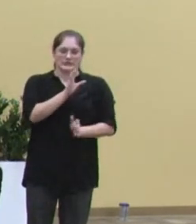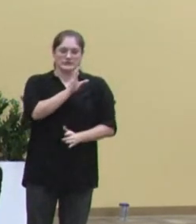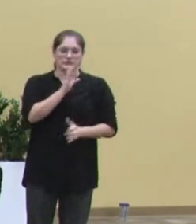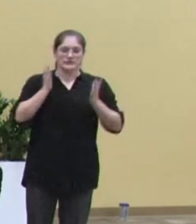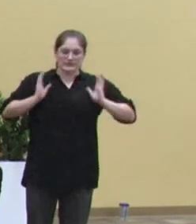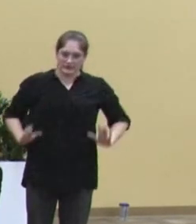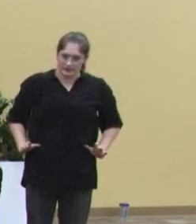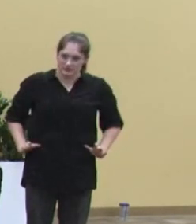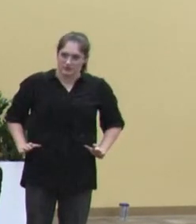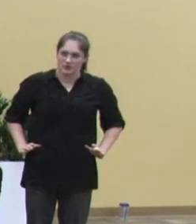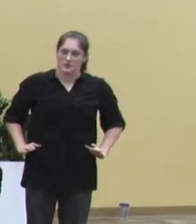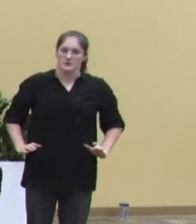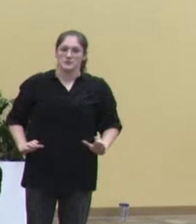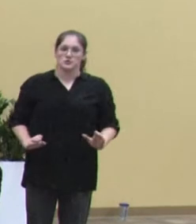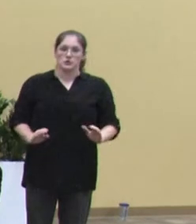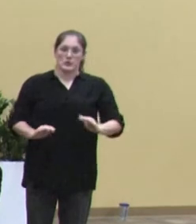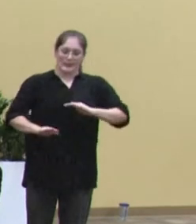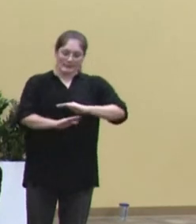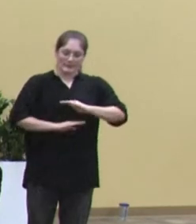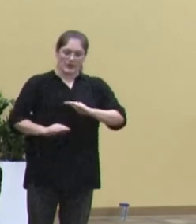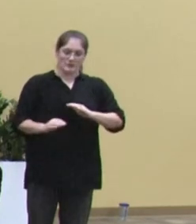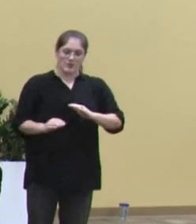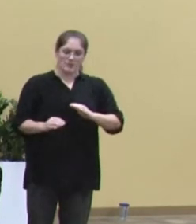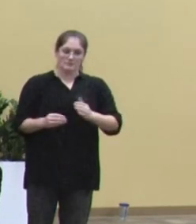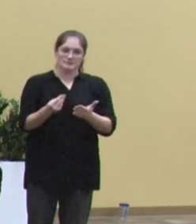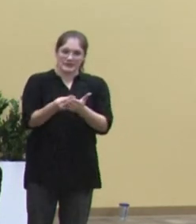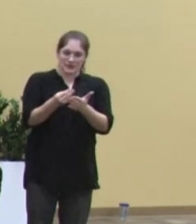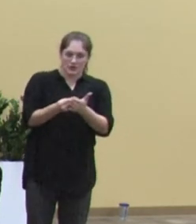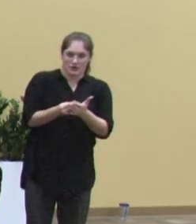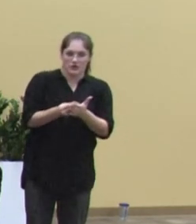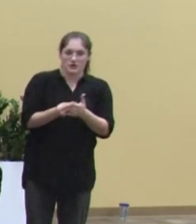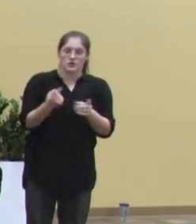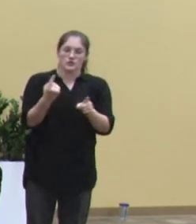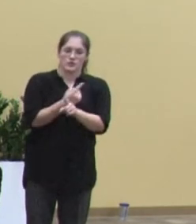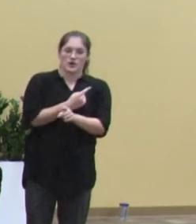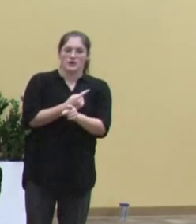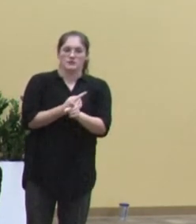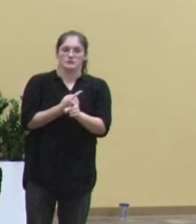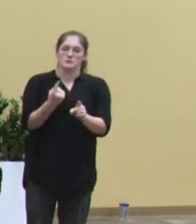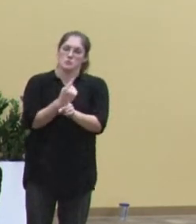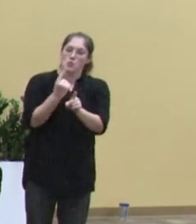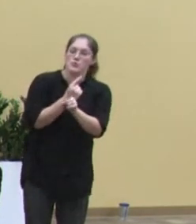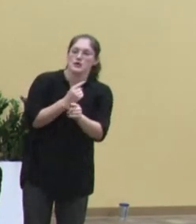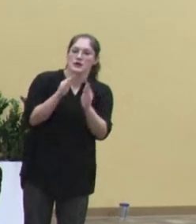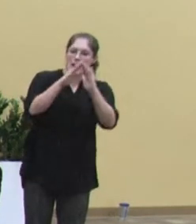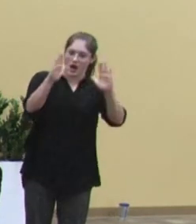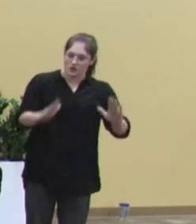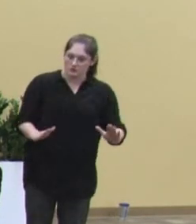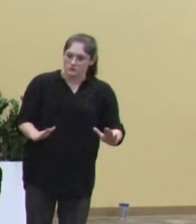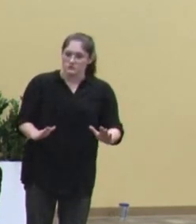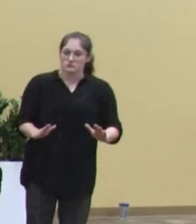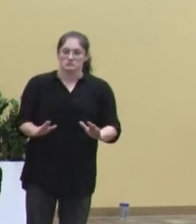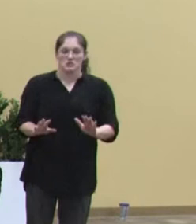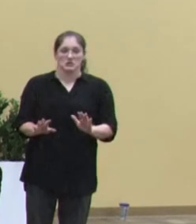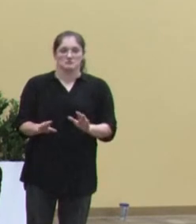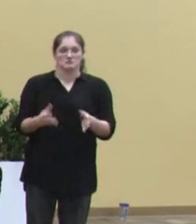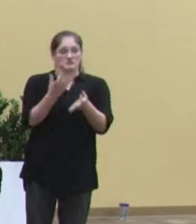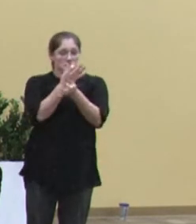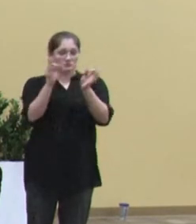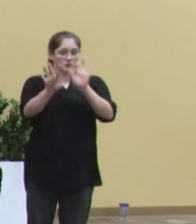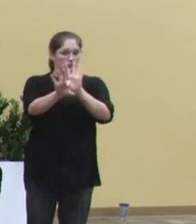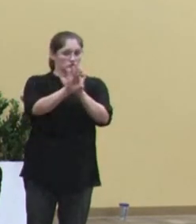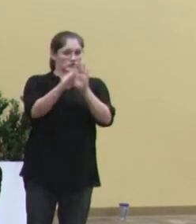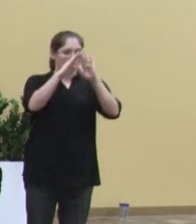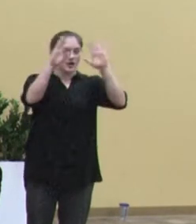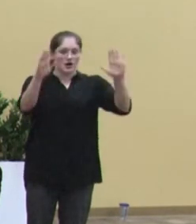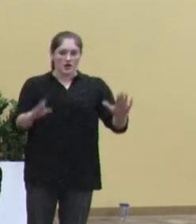to a minimum income, the right of a decent house and the free choice of neighborhood,